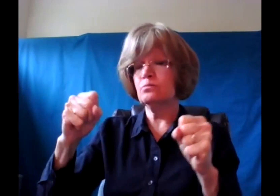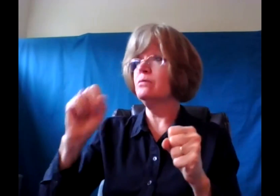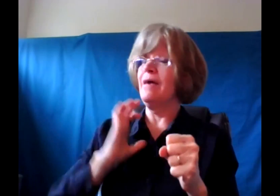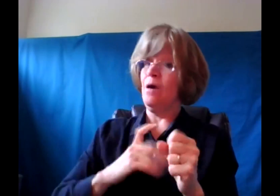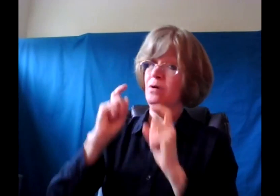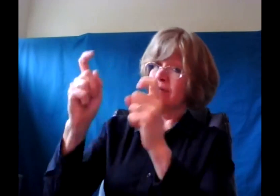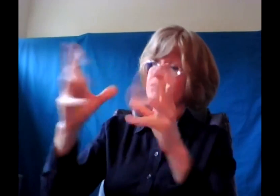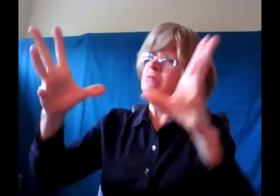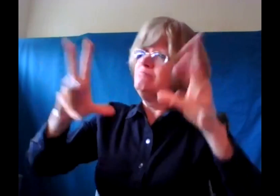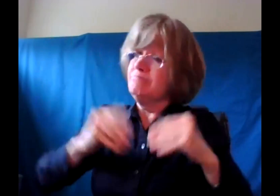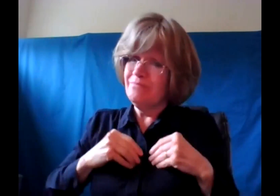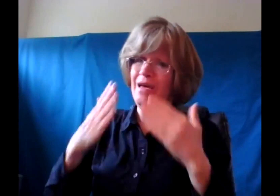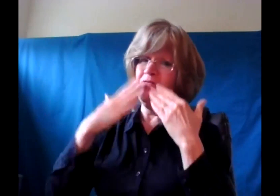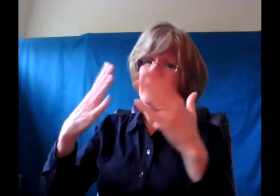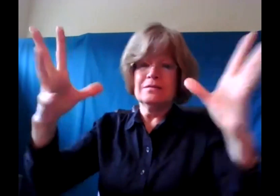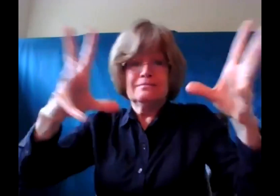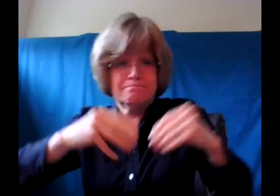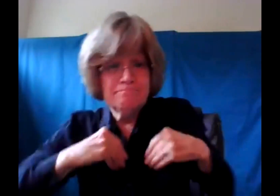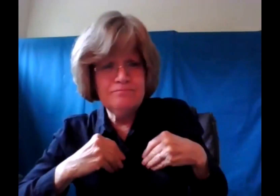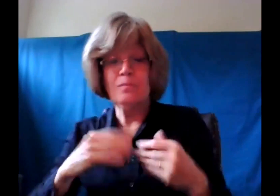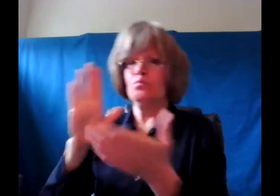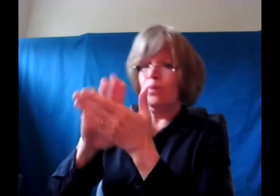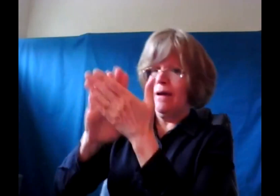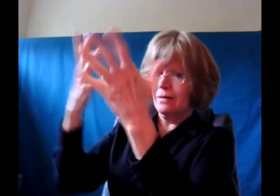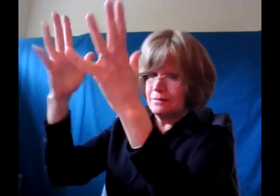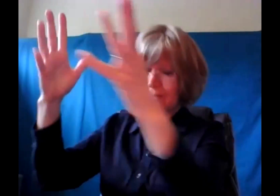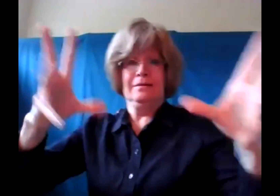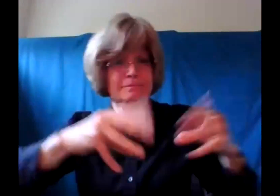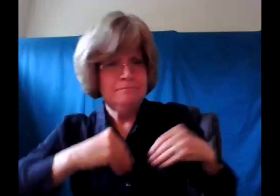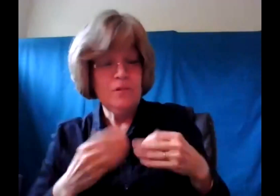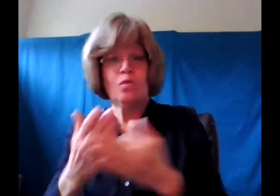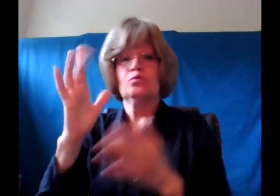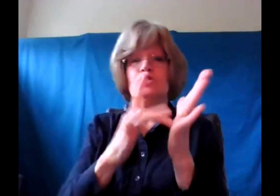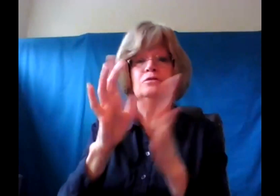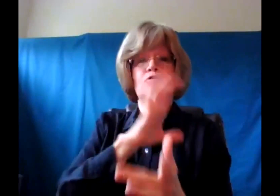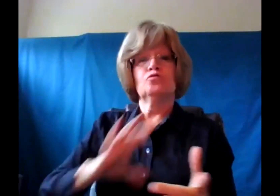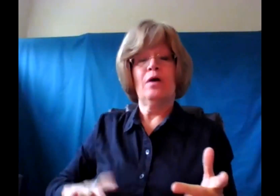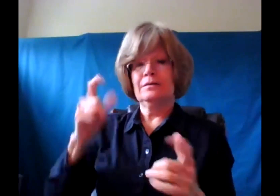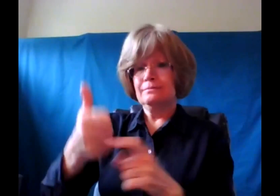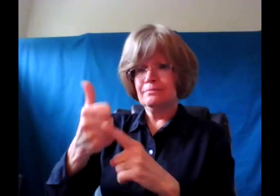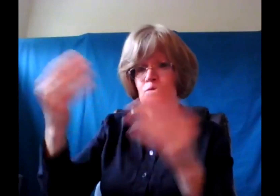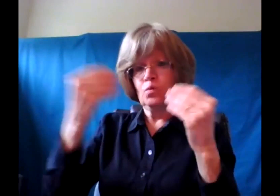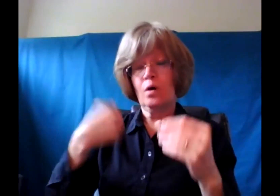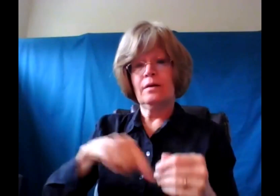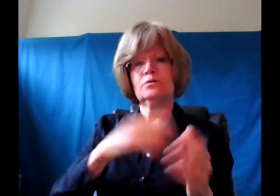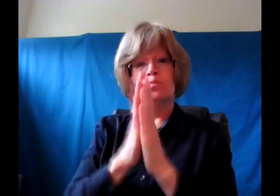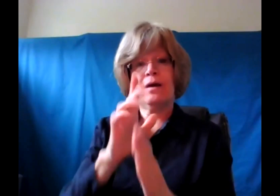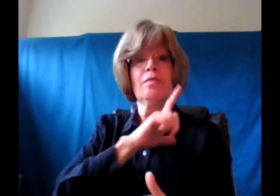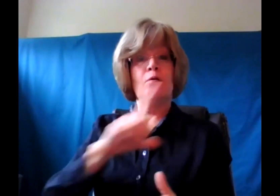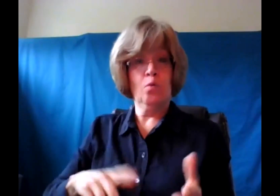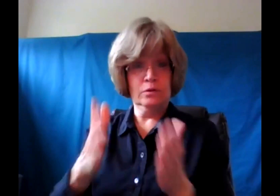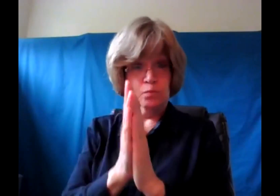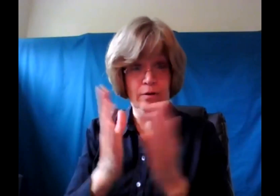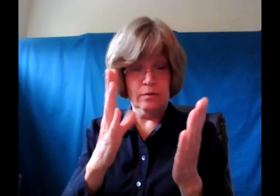gifts, receive our thanks, accept our praise through Jesus Christ, who taught us to pray, saying,